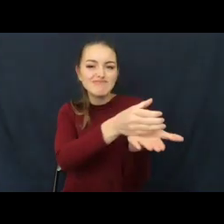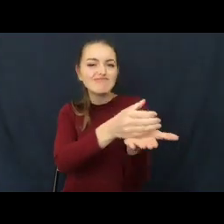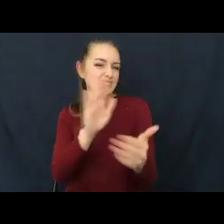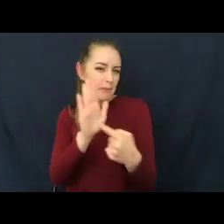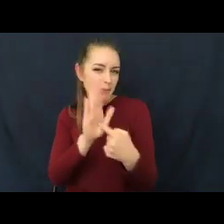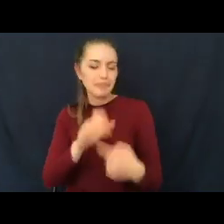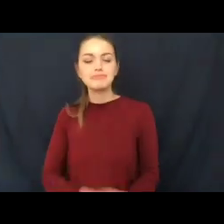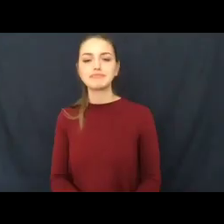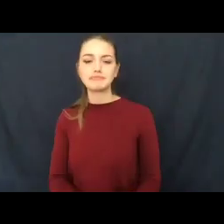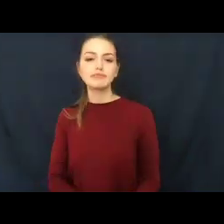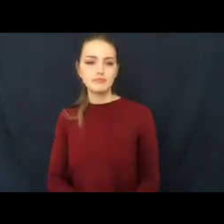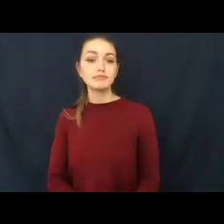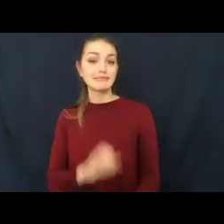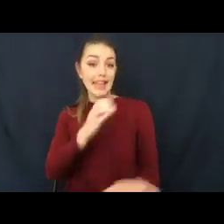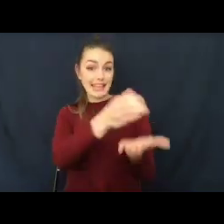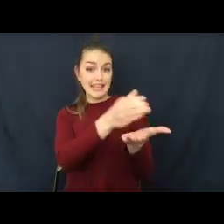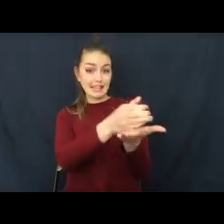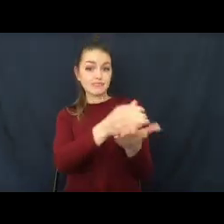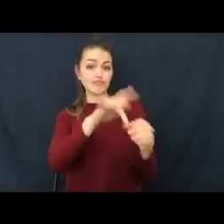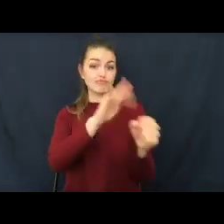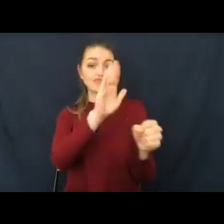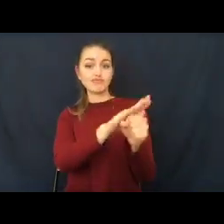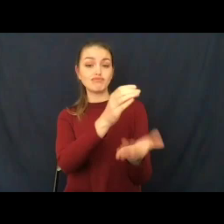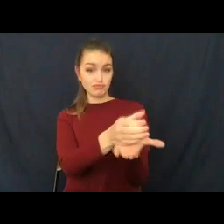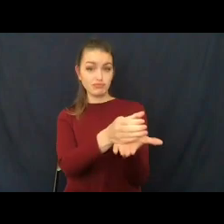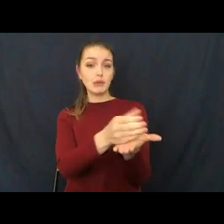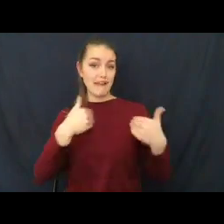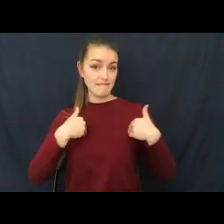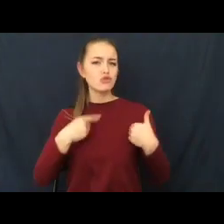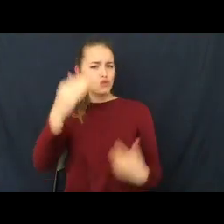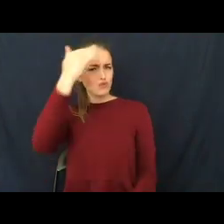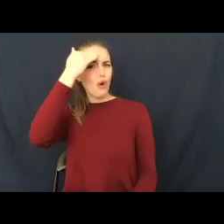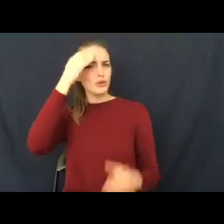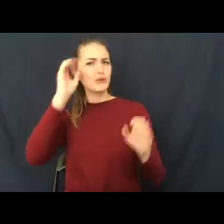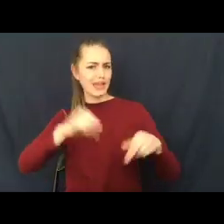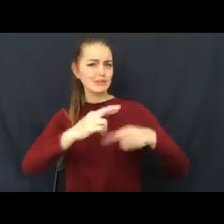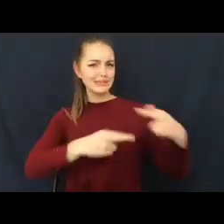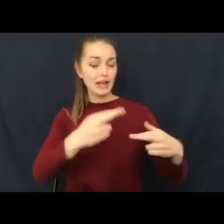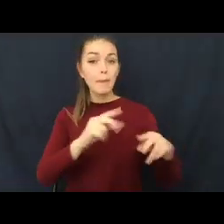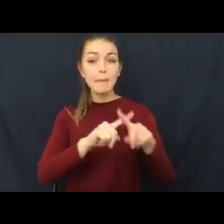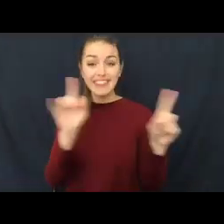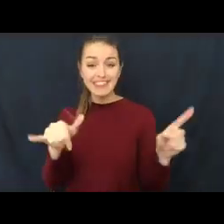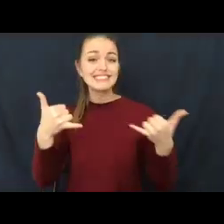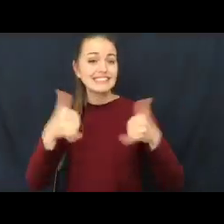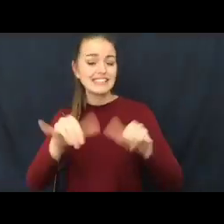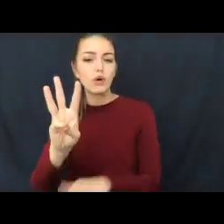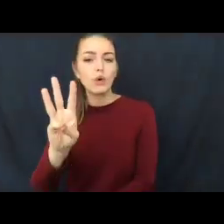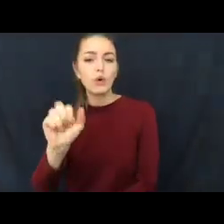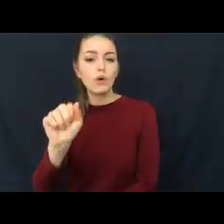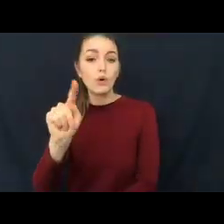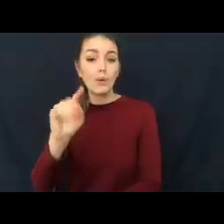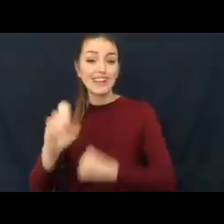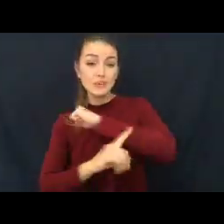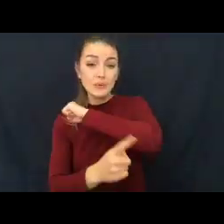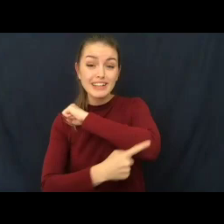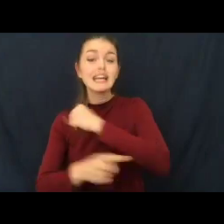you have that can, and honestly, it's recyclable, but that is waste. Until you make